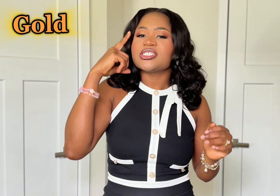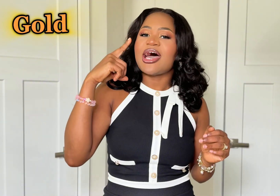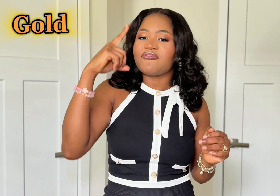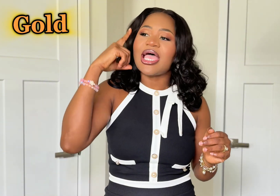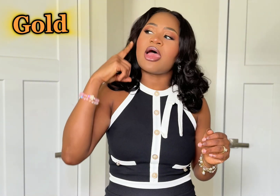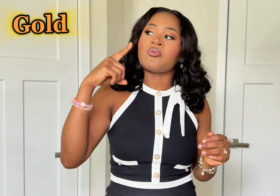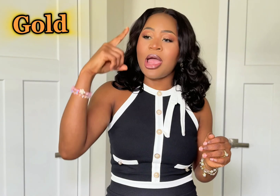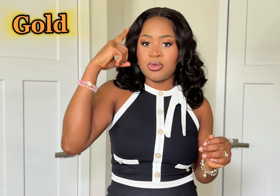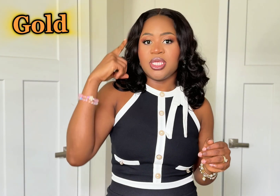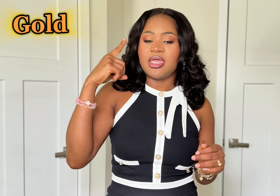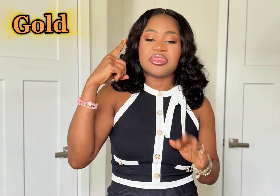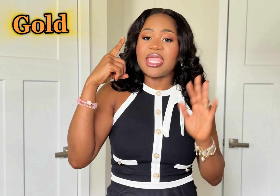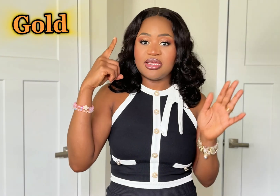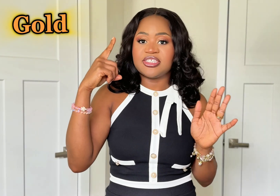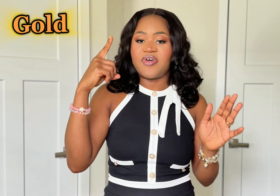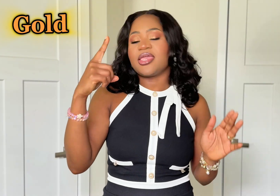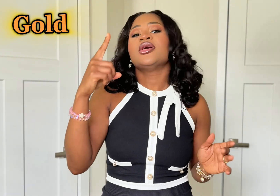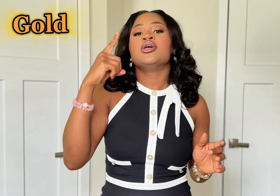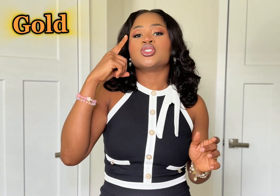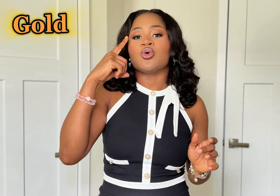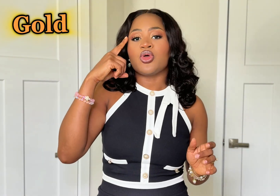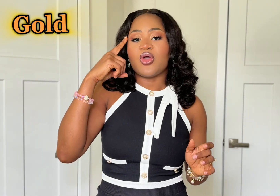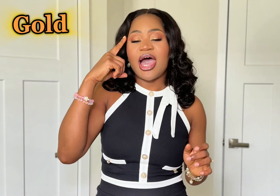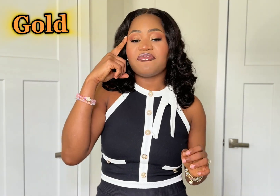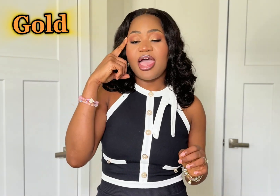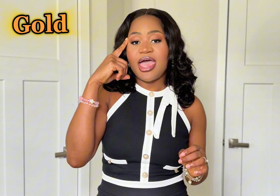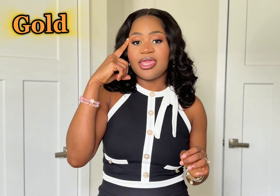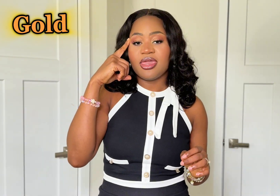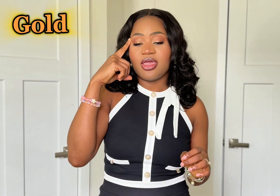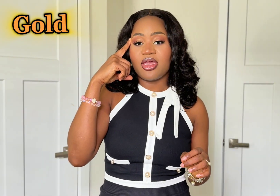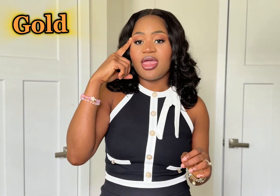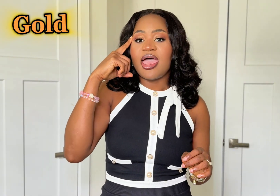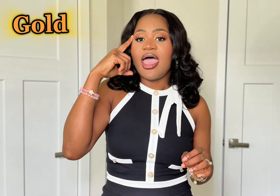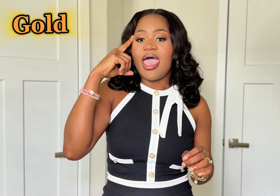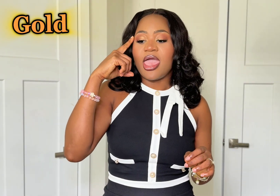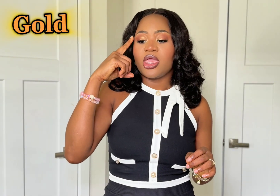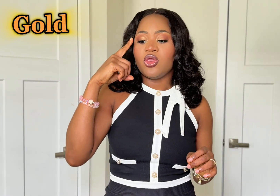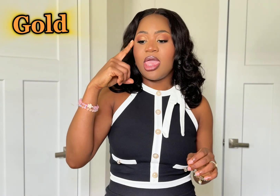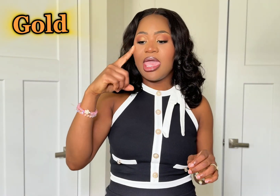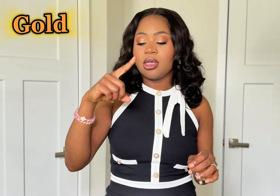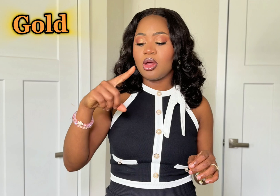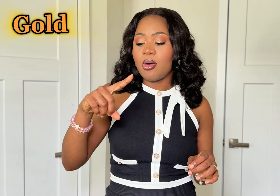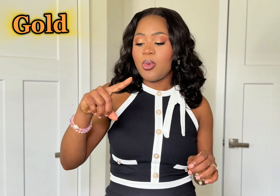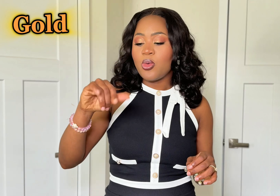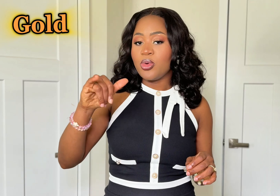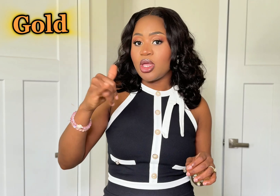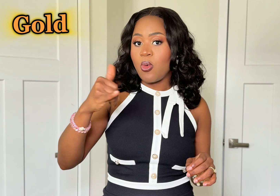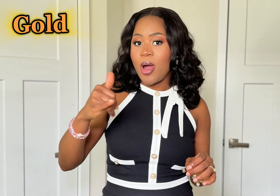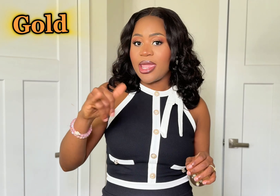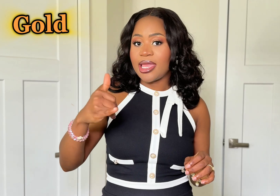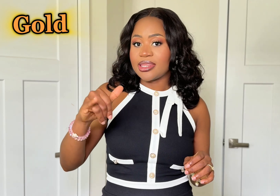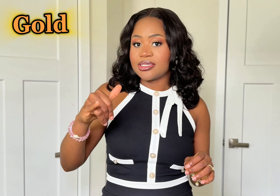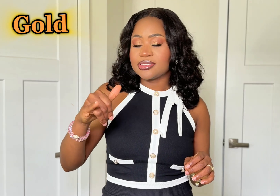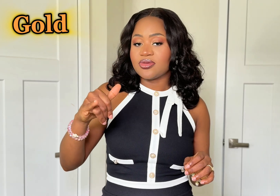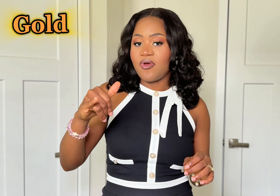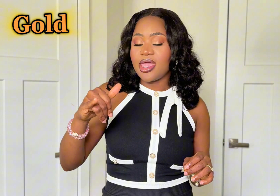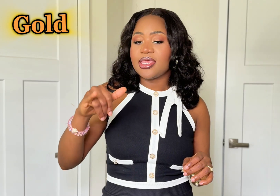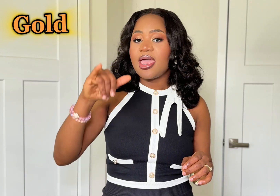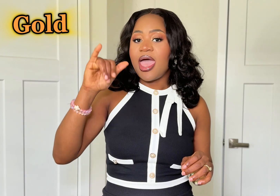have it around here. That is fine. So you have your hand here and you end up with a Y like this, right? And